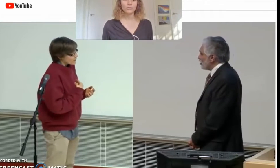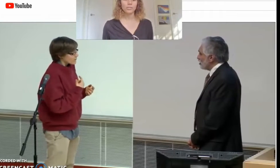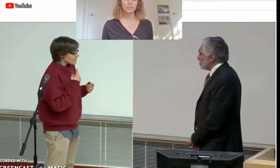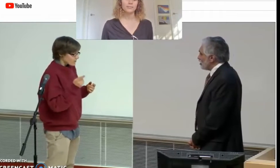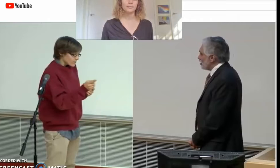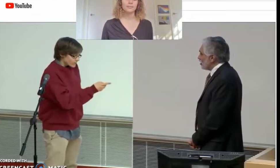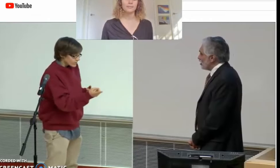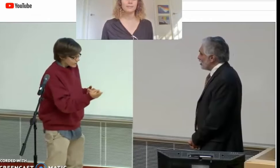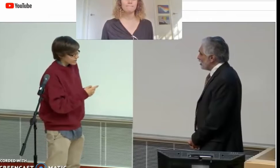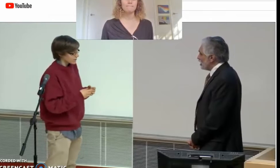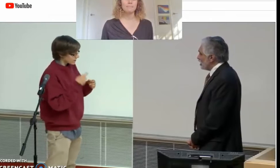culture.